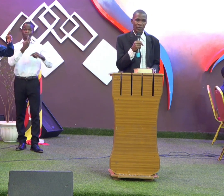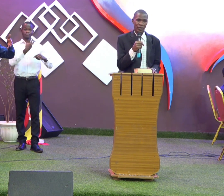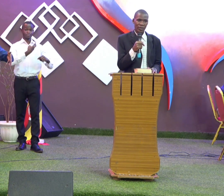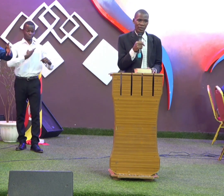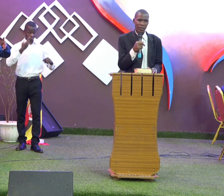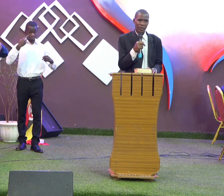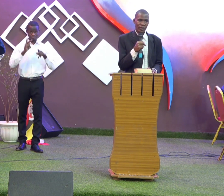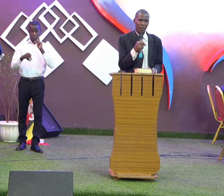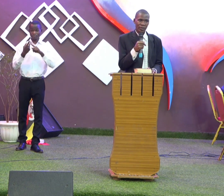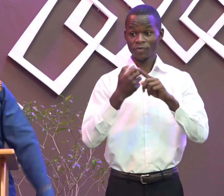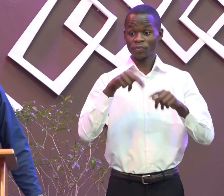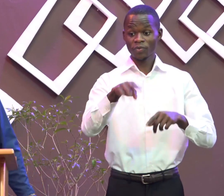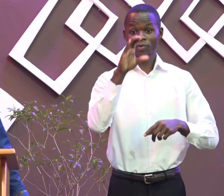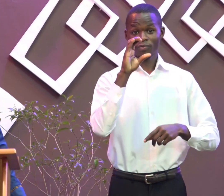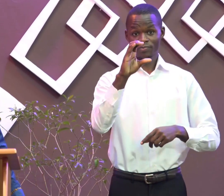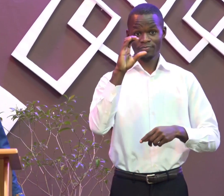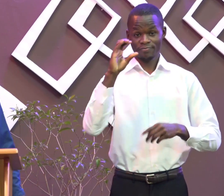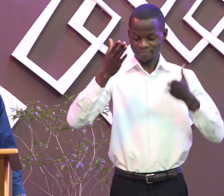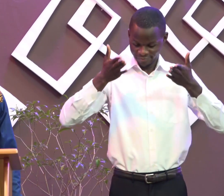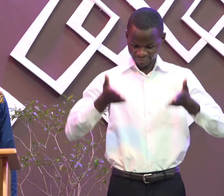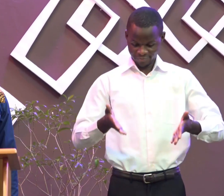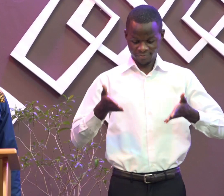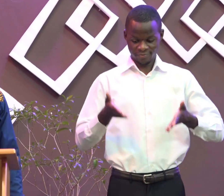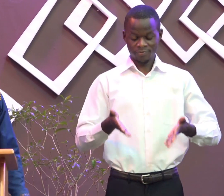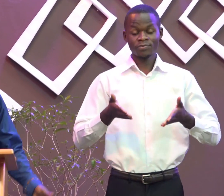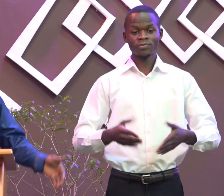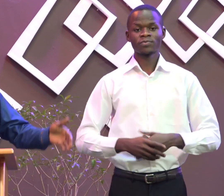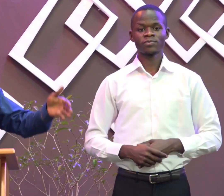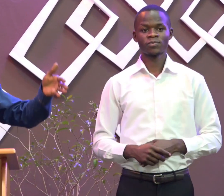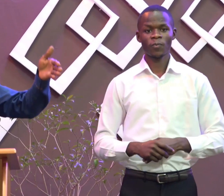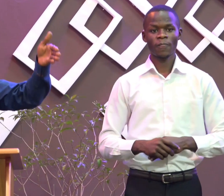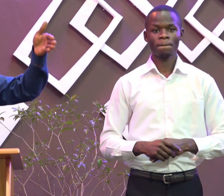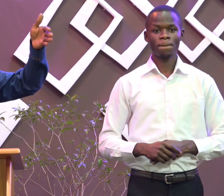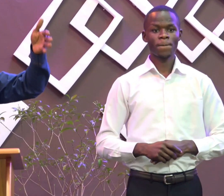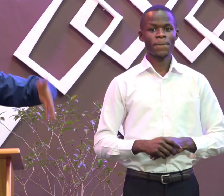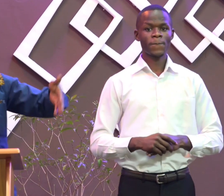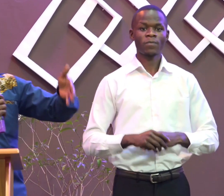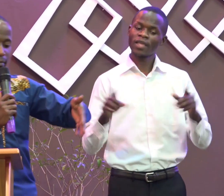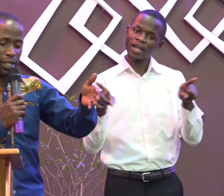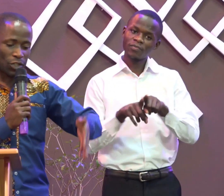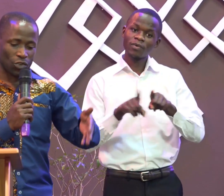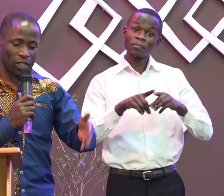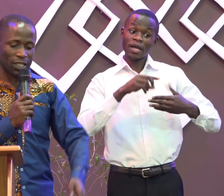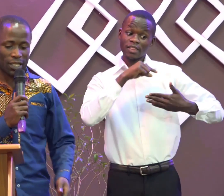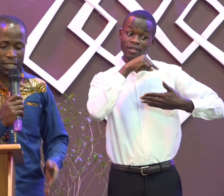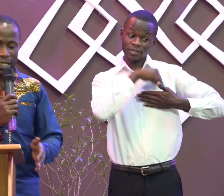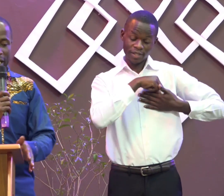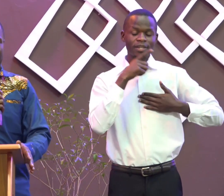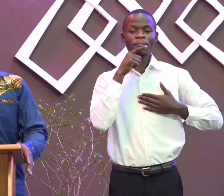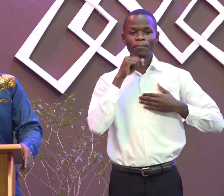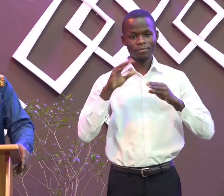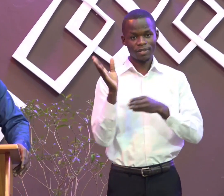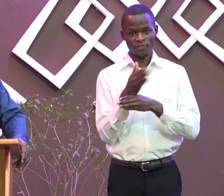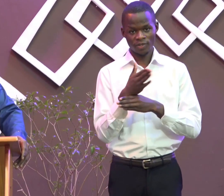aba UCC Kasubi. To us that belong to UCC Kasubi. Eri aba Inaman Ministries. And